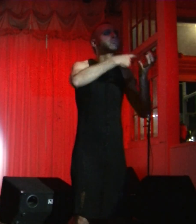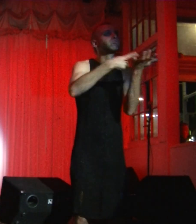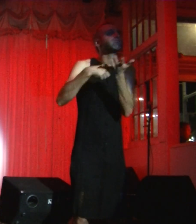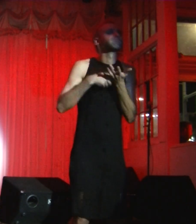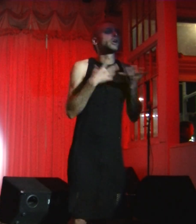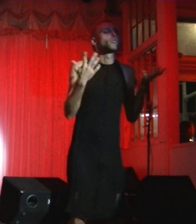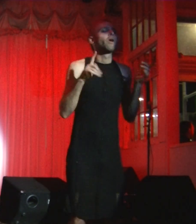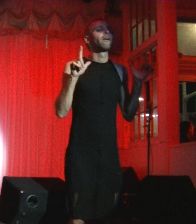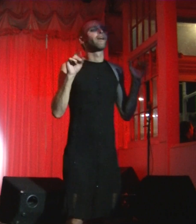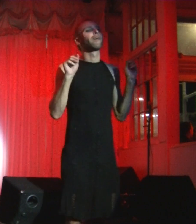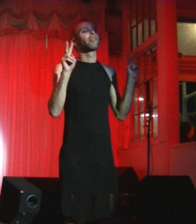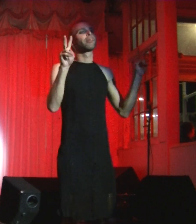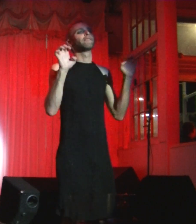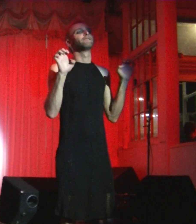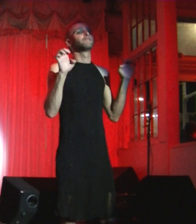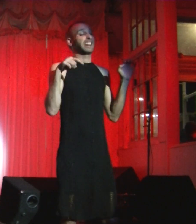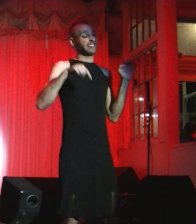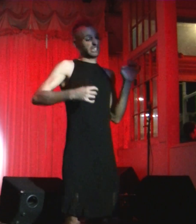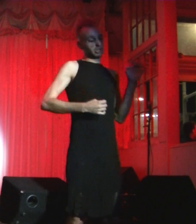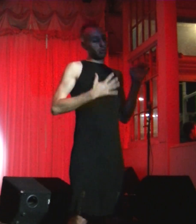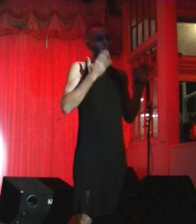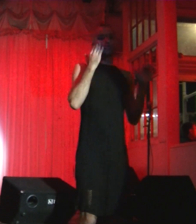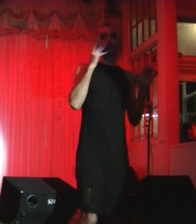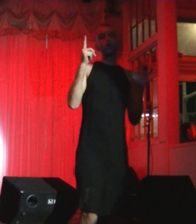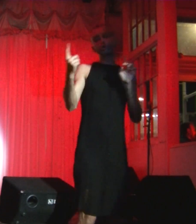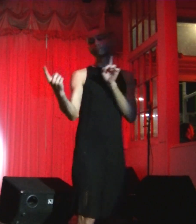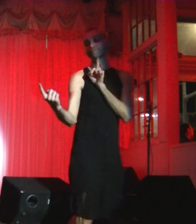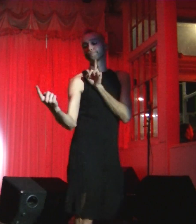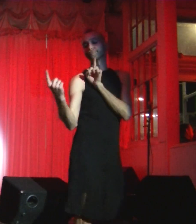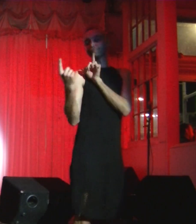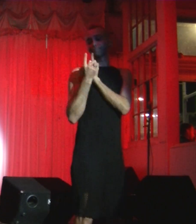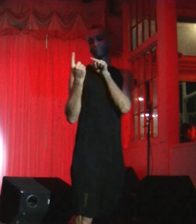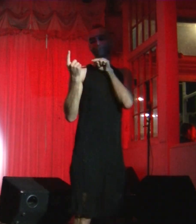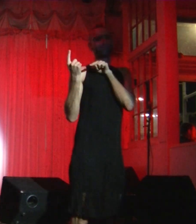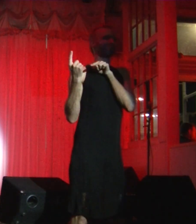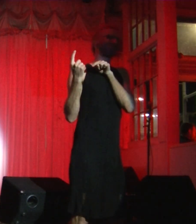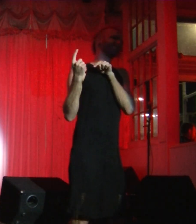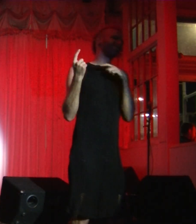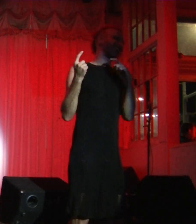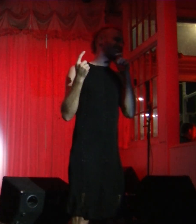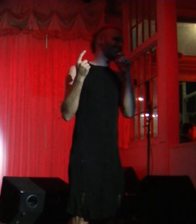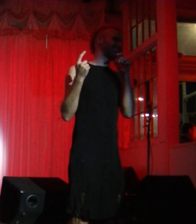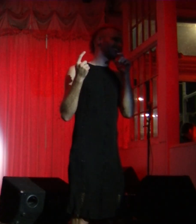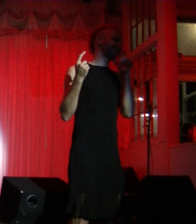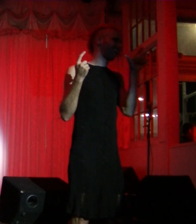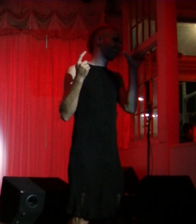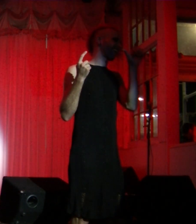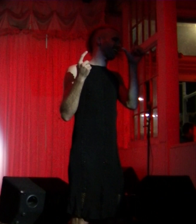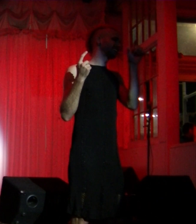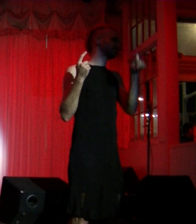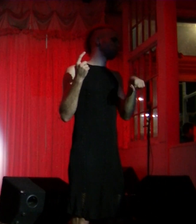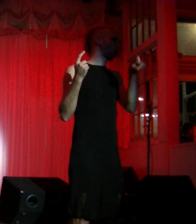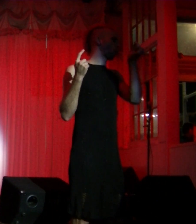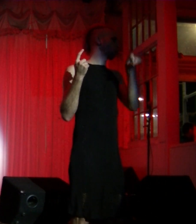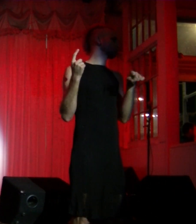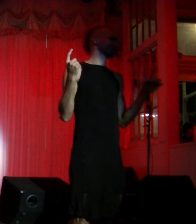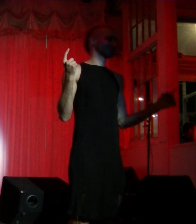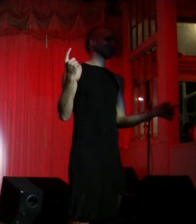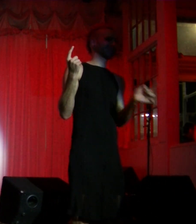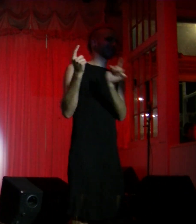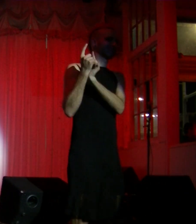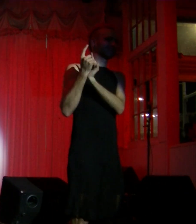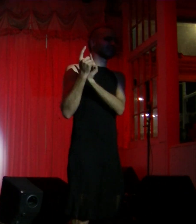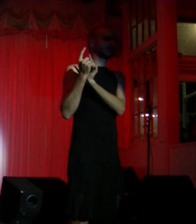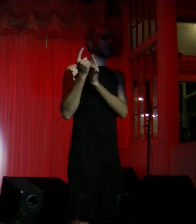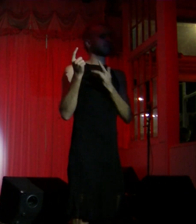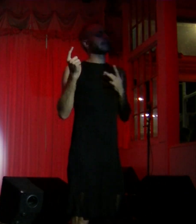breakup poem. It's kind of like that poem where like you was with somebody that you really wasn't ever supposed to be with, right? But it felt so